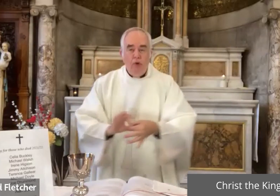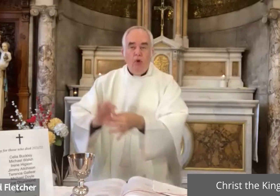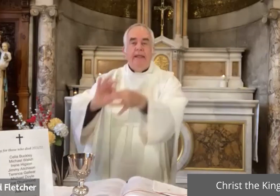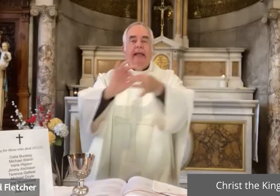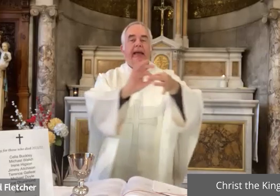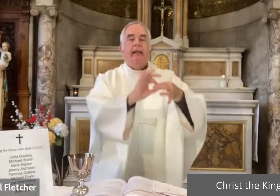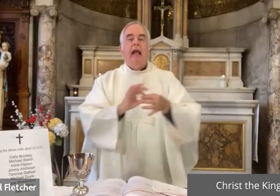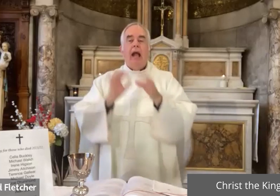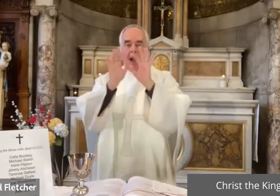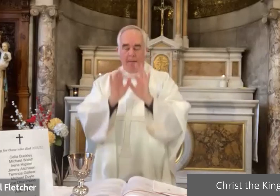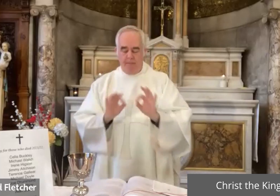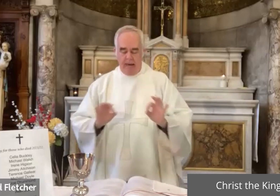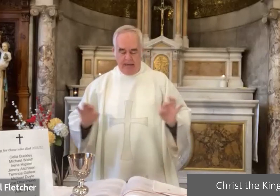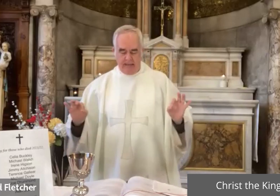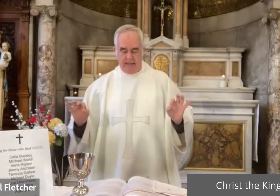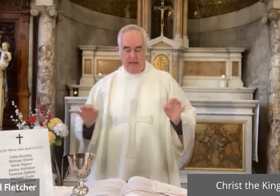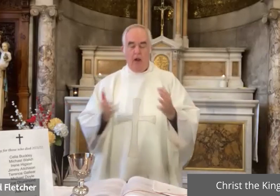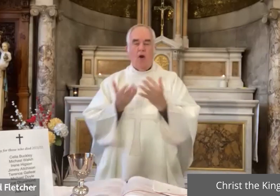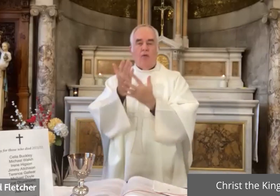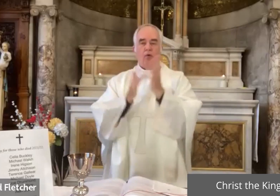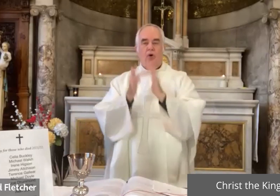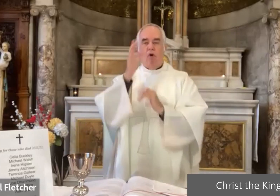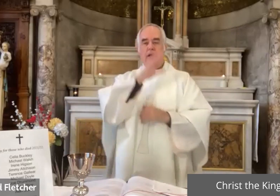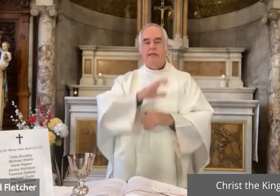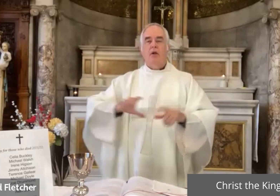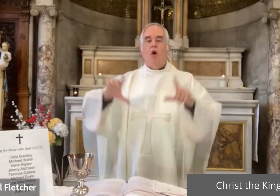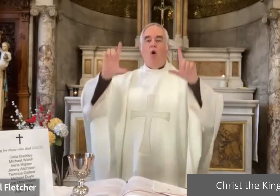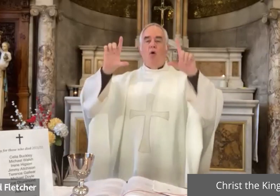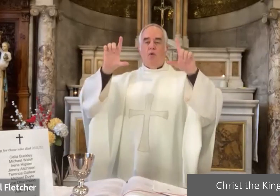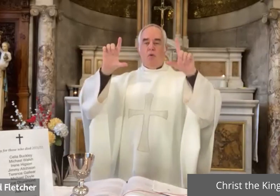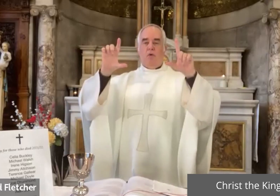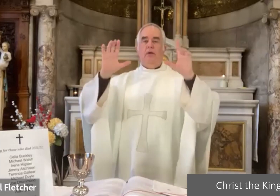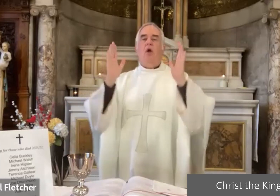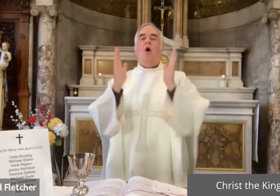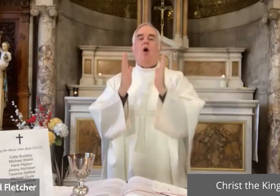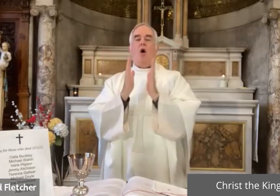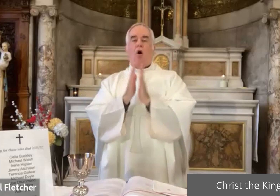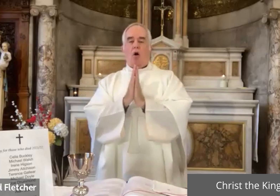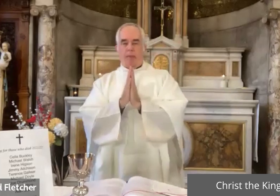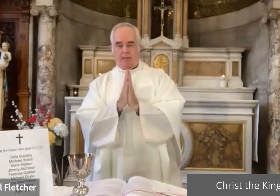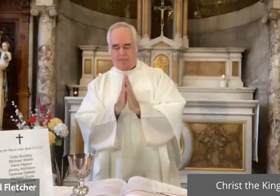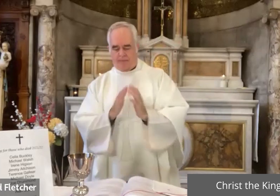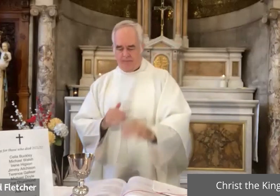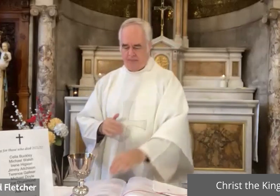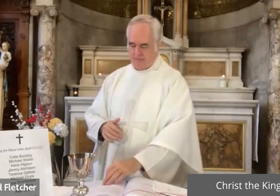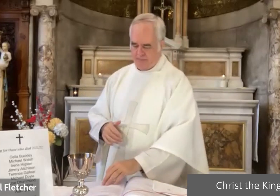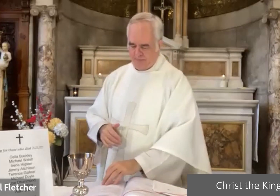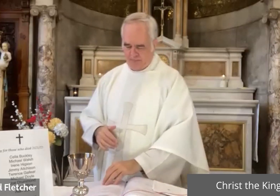of unity and peace. Through Christ our Lord. Amen.